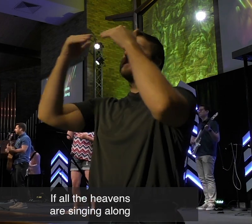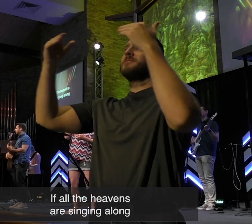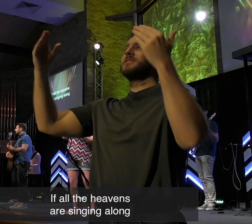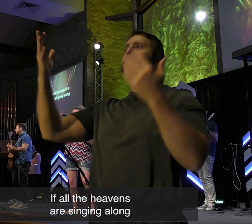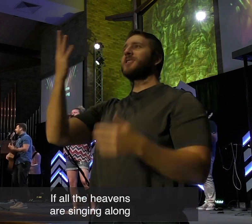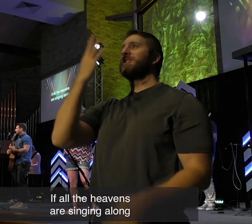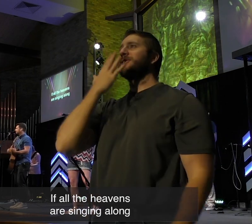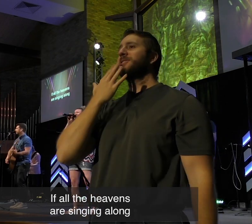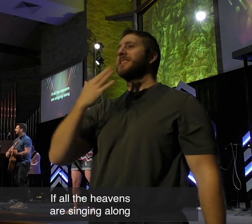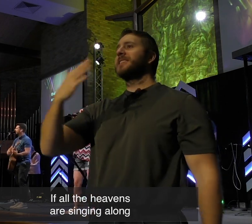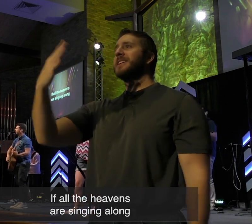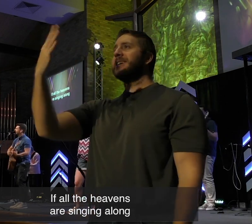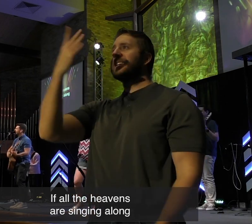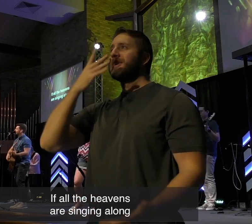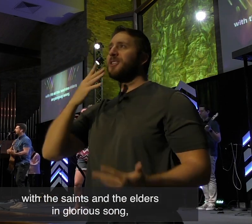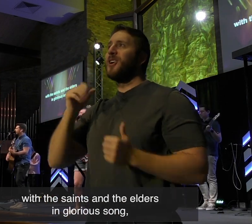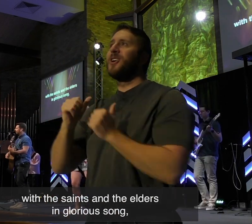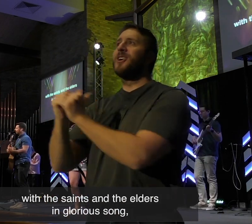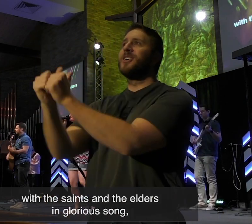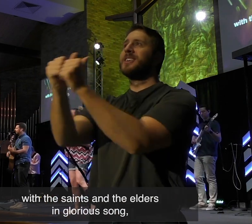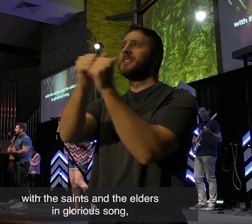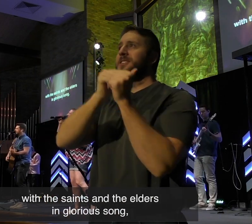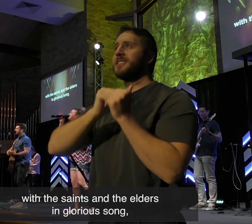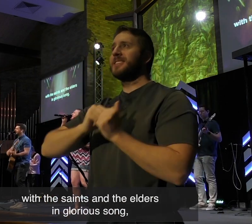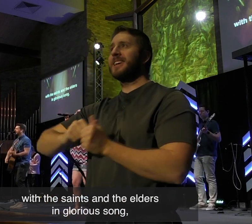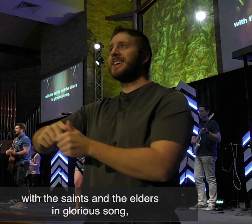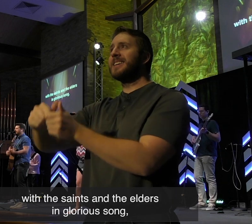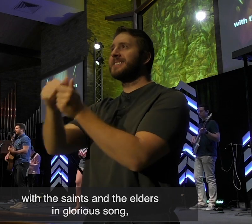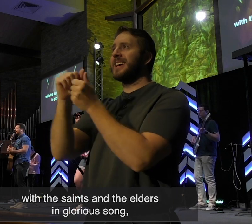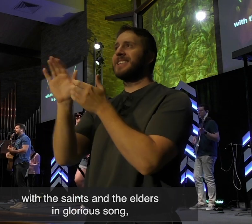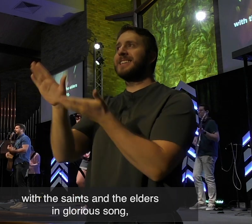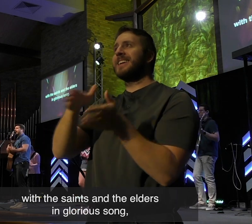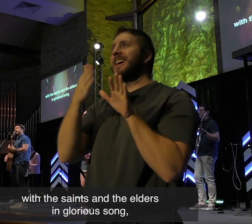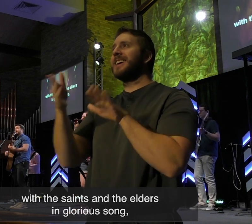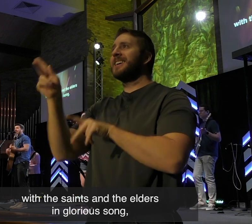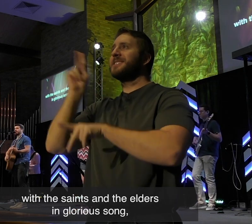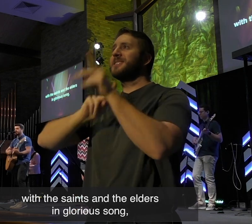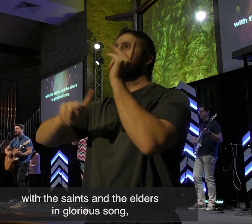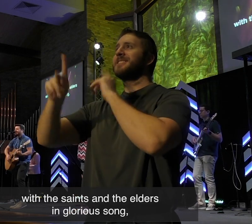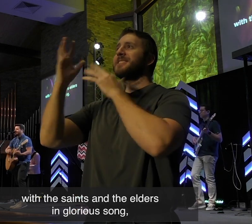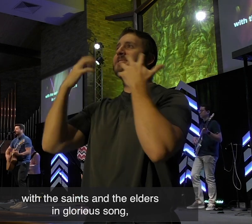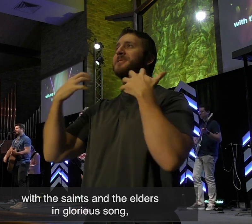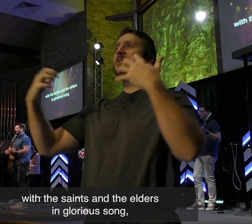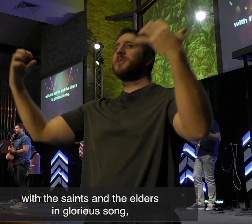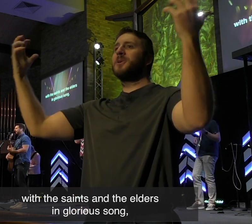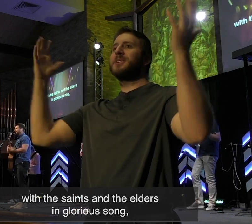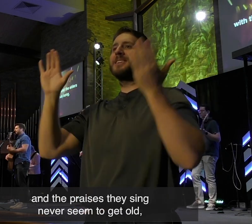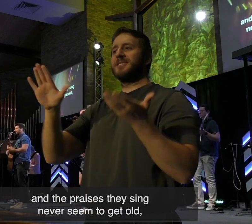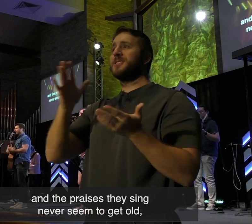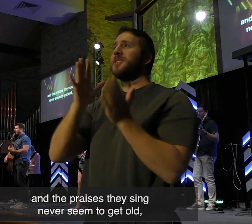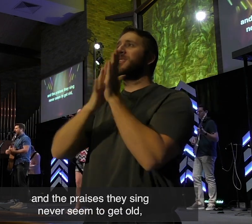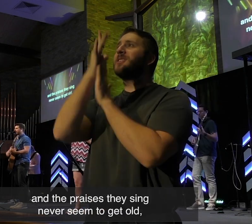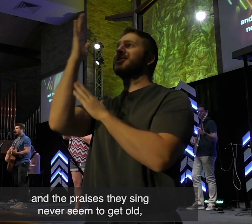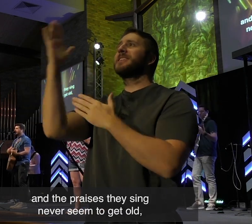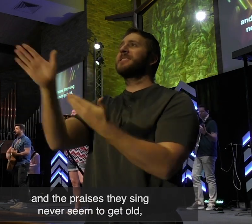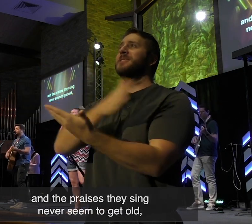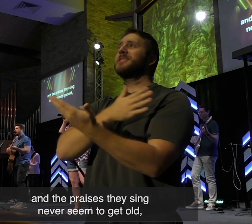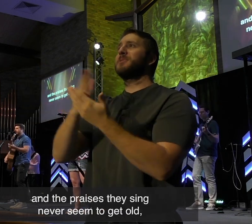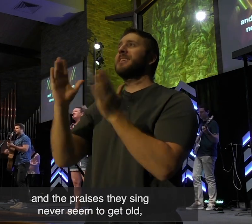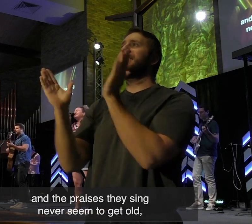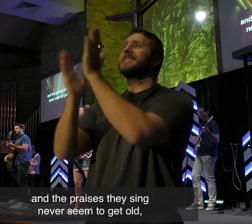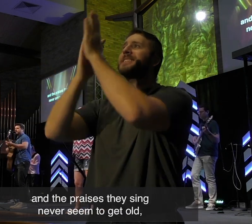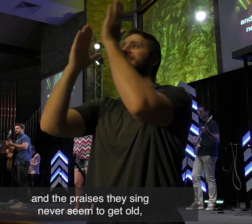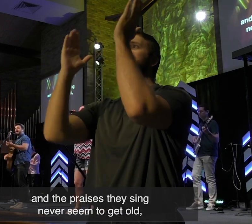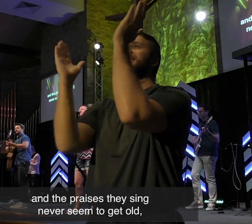the heavens are singing along with the saints and the elders, glorious song and